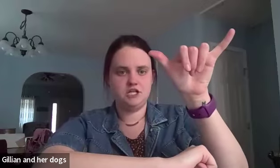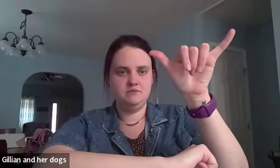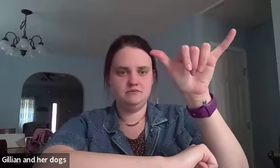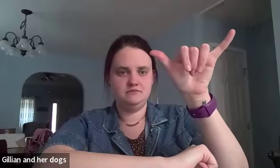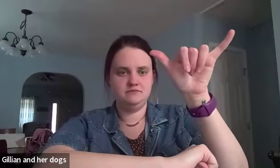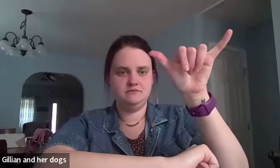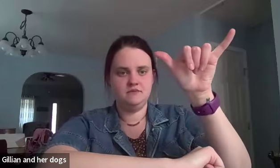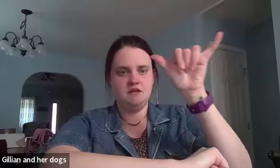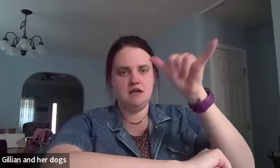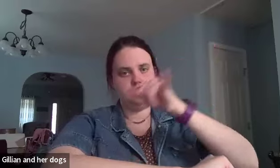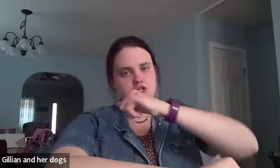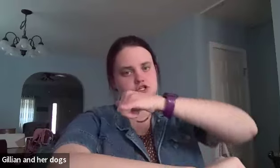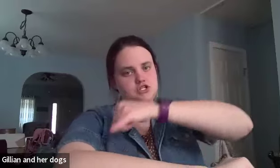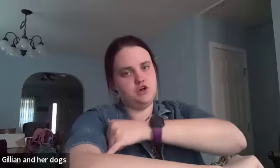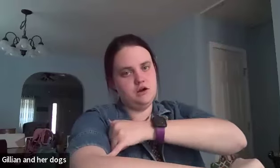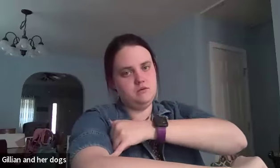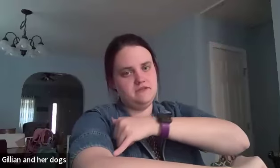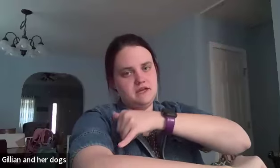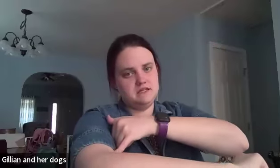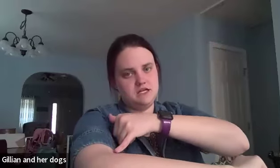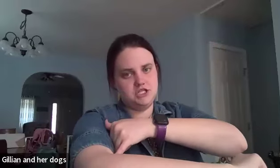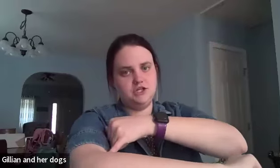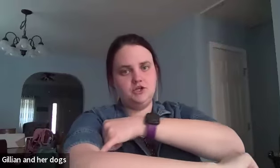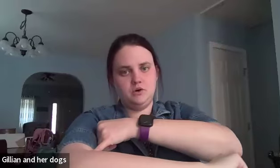shape, and you're going to start with it touching your,